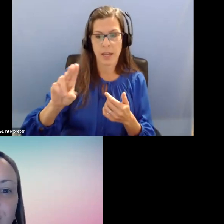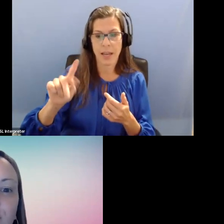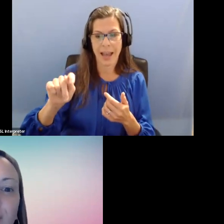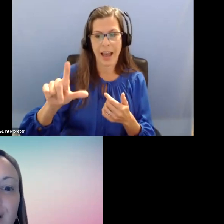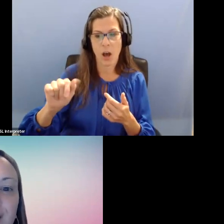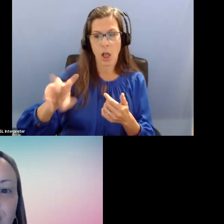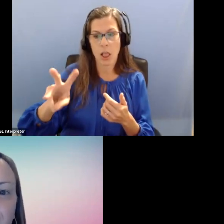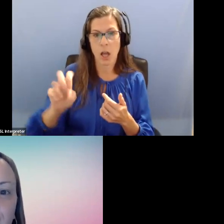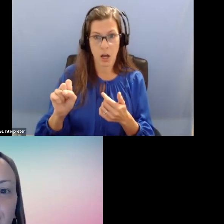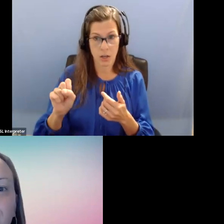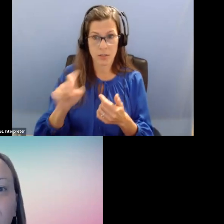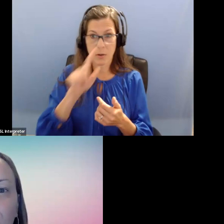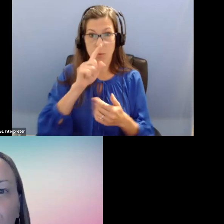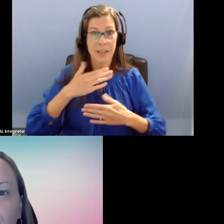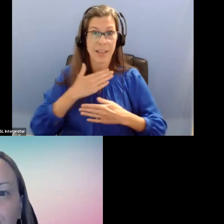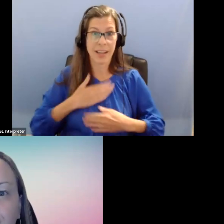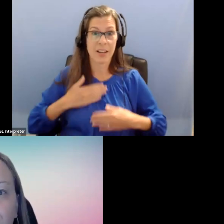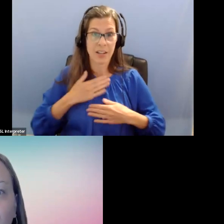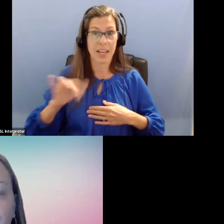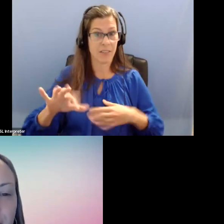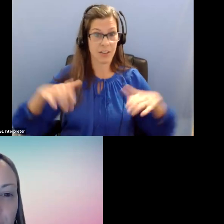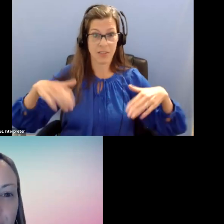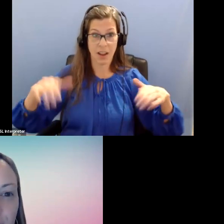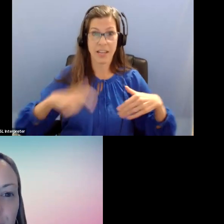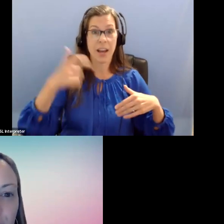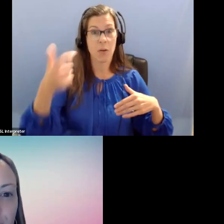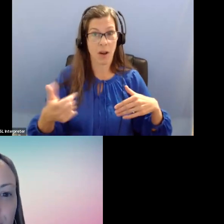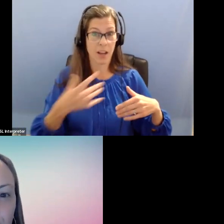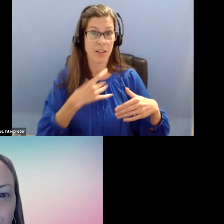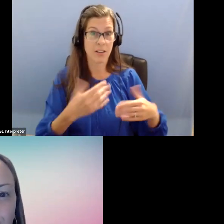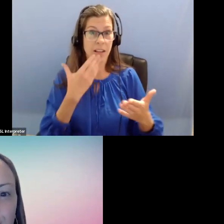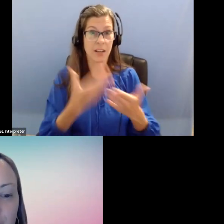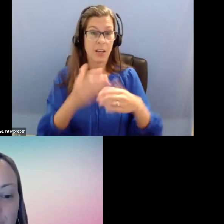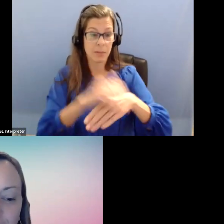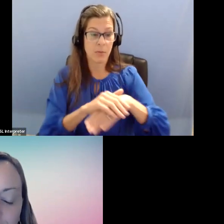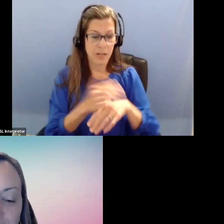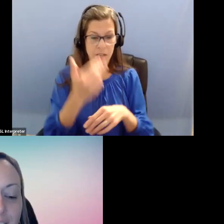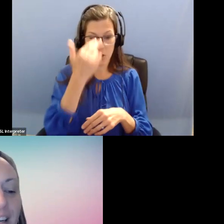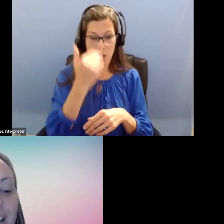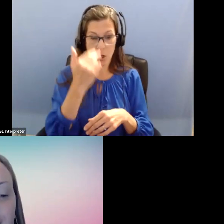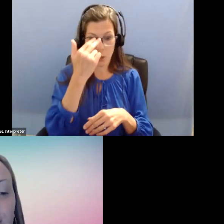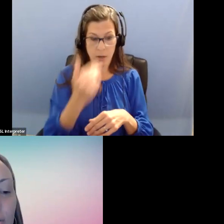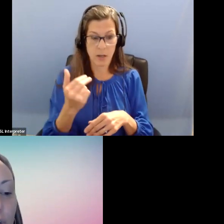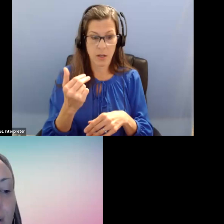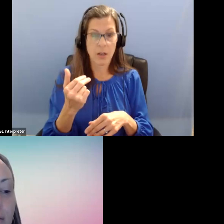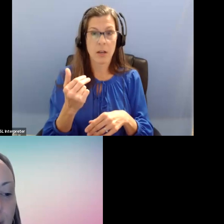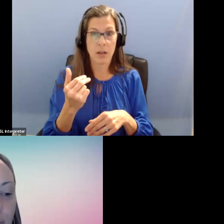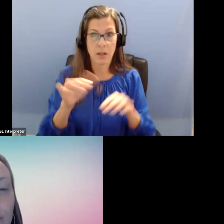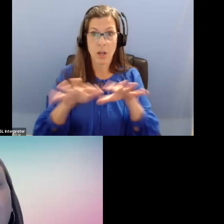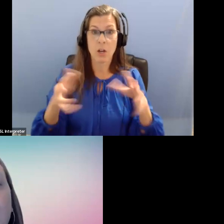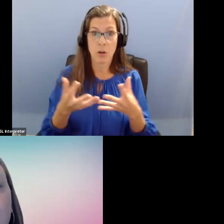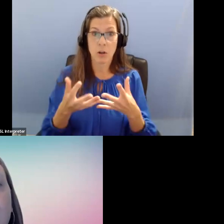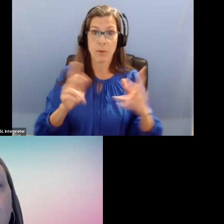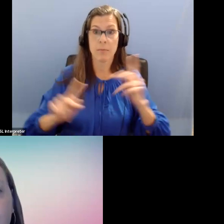it is really entertaining if you've not watched it and you like some good British humor. So it's about a eclectic group of